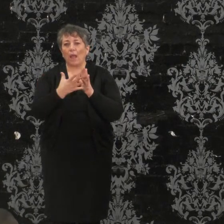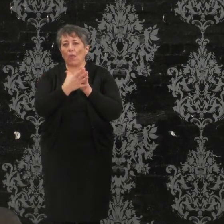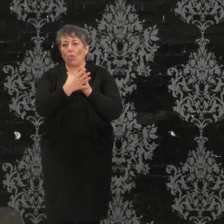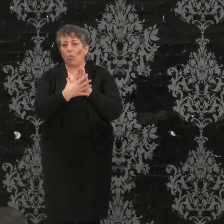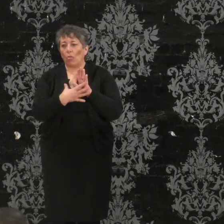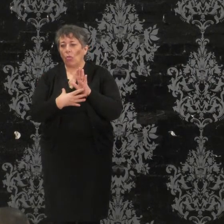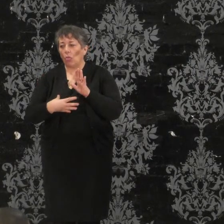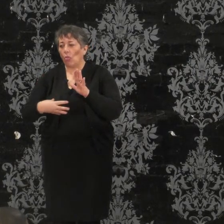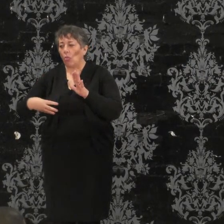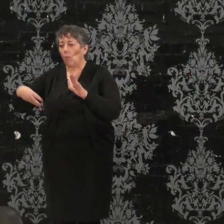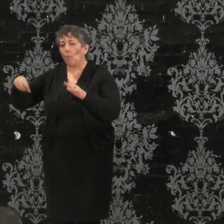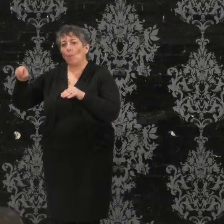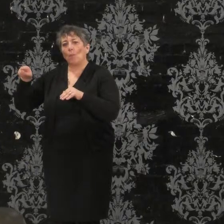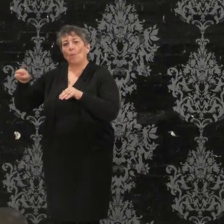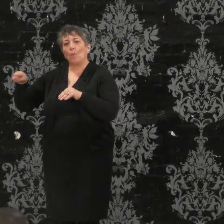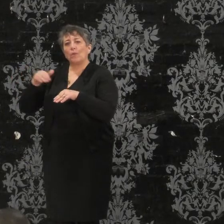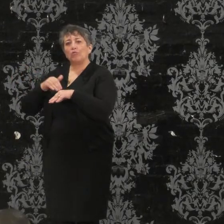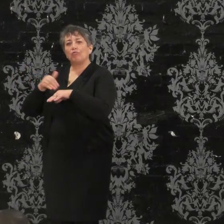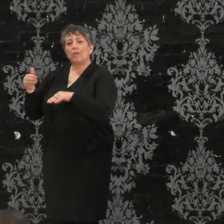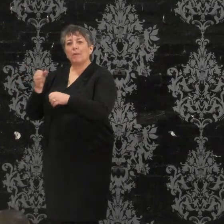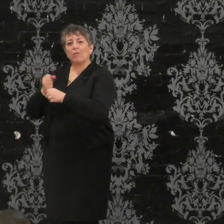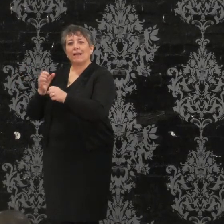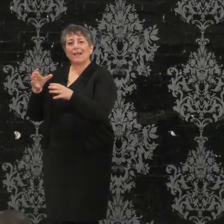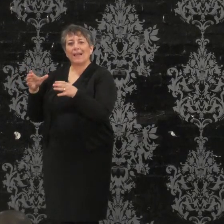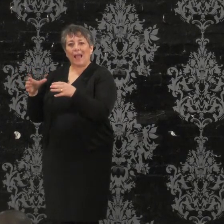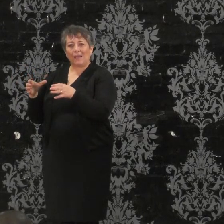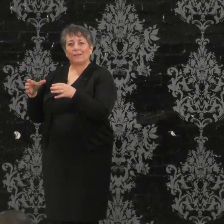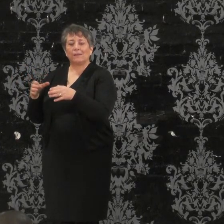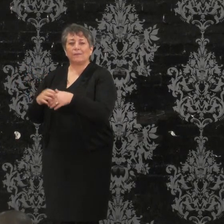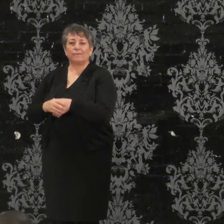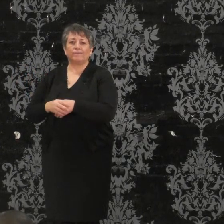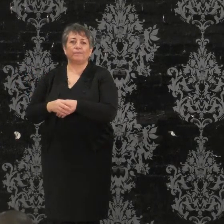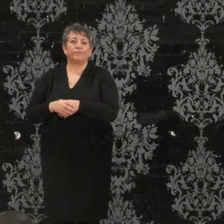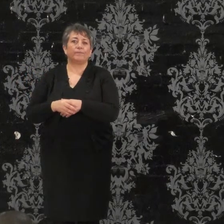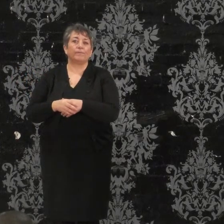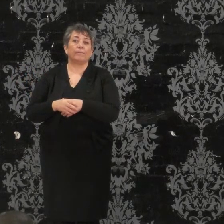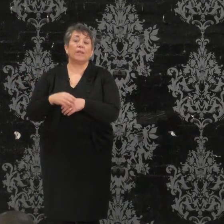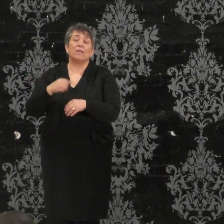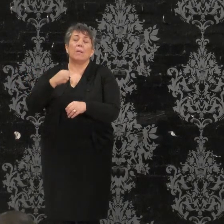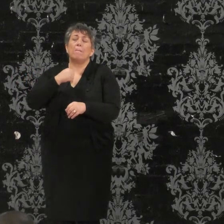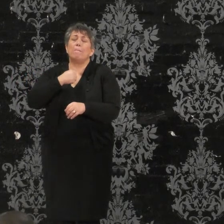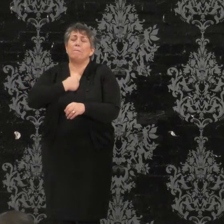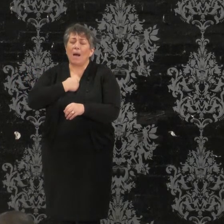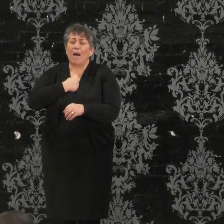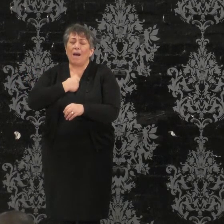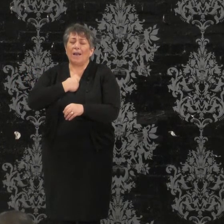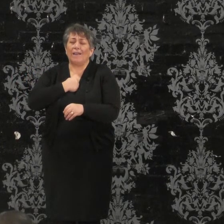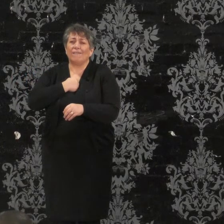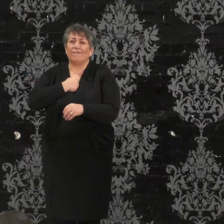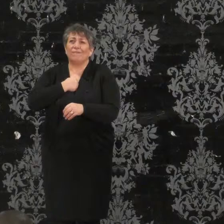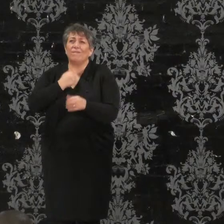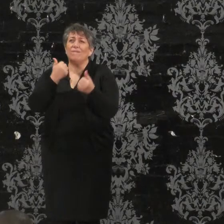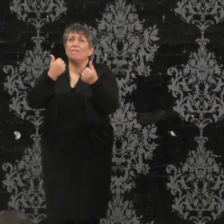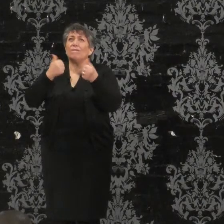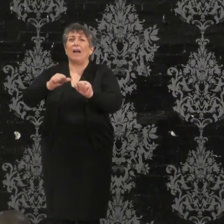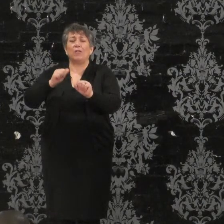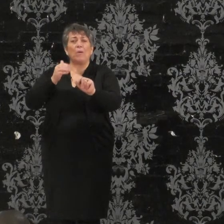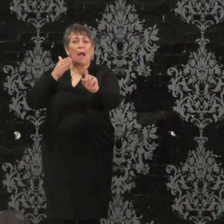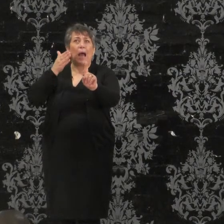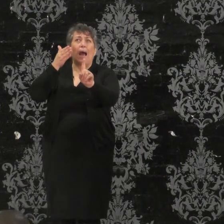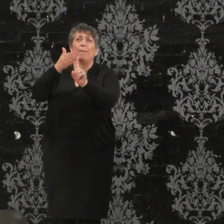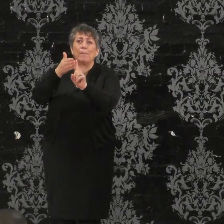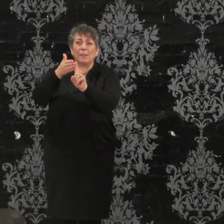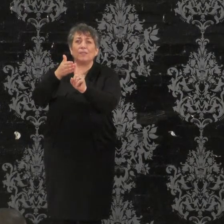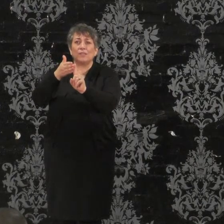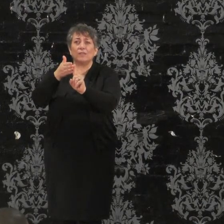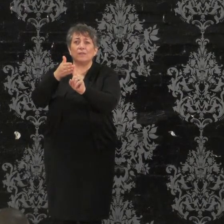of criminal gangs. My ultimate ambition for London is that every young Londoner is given the